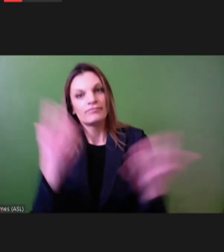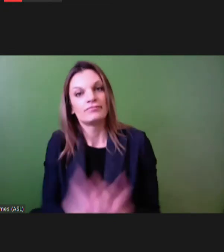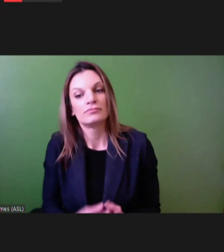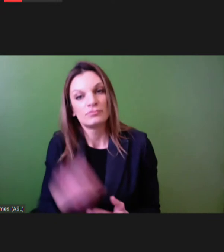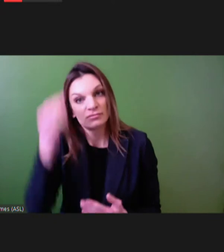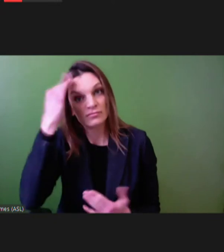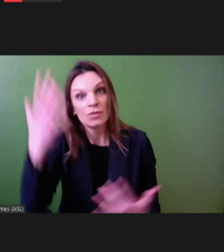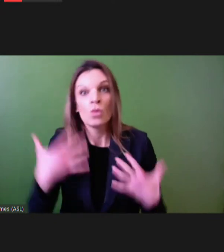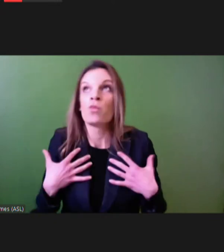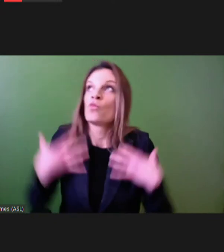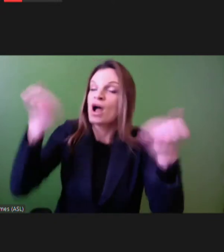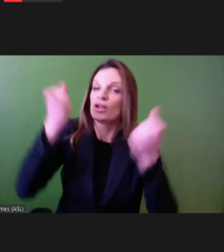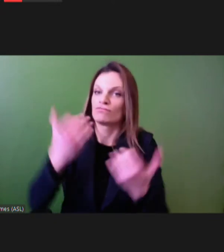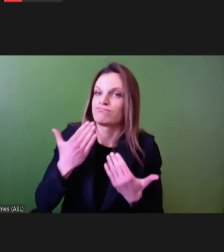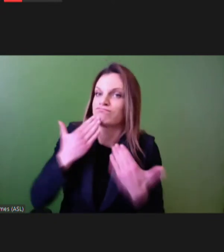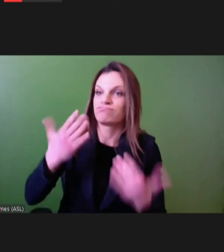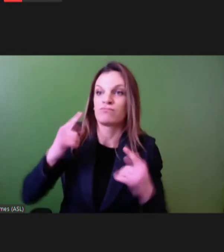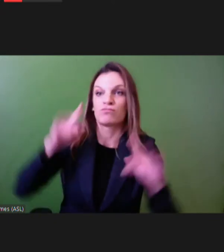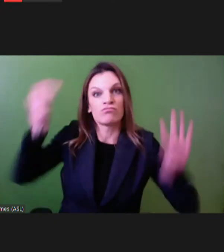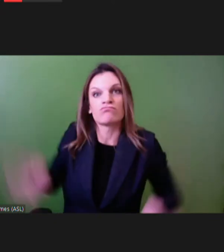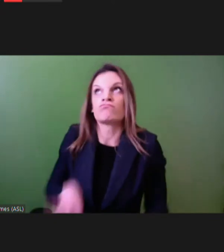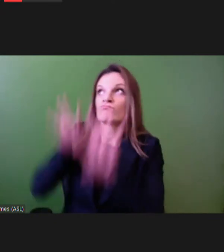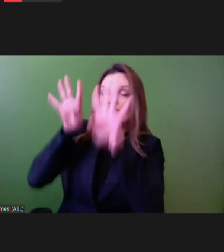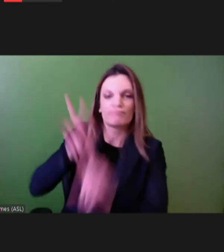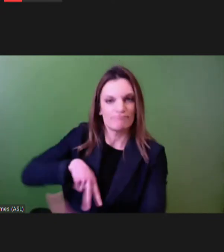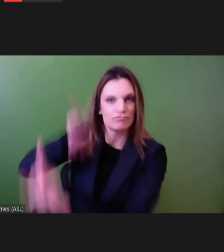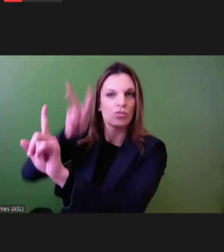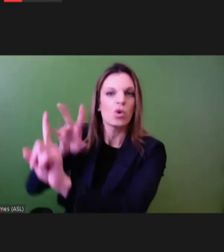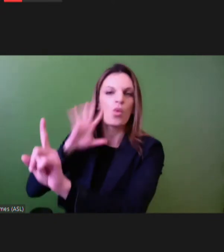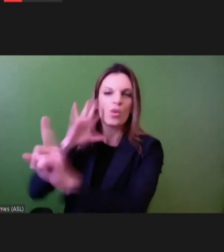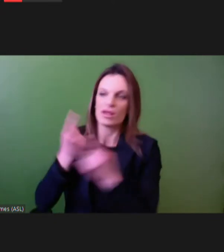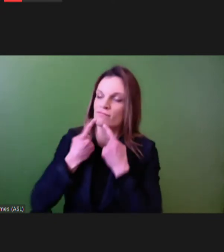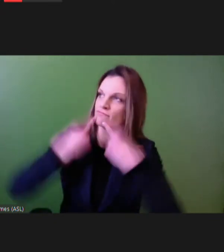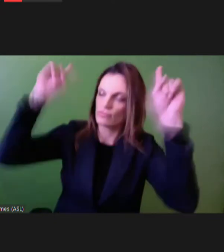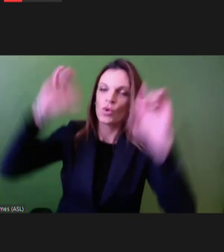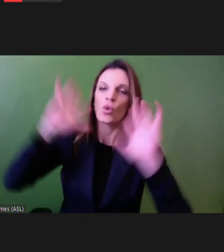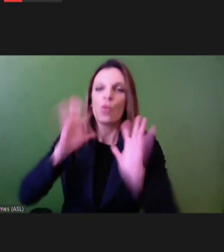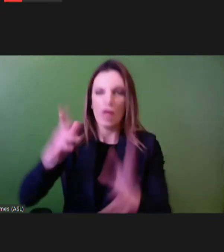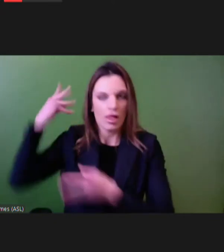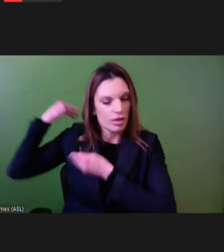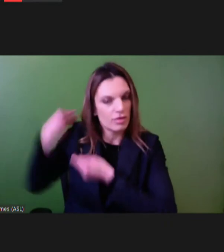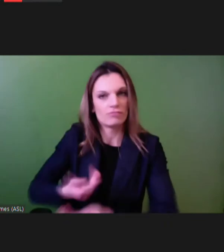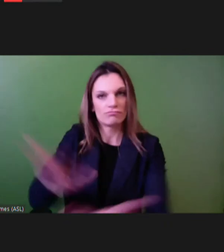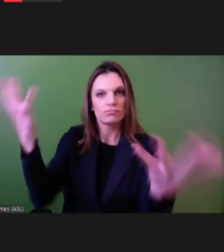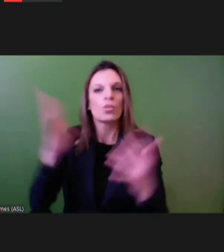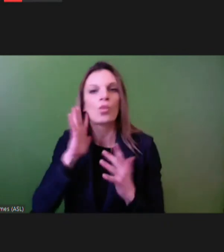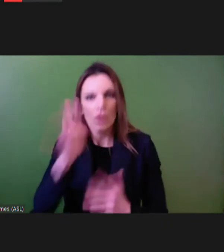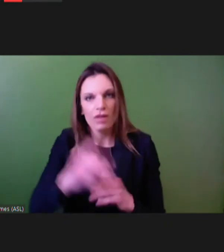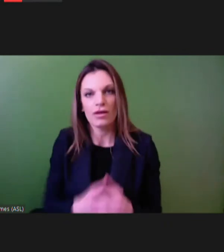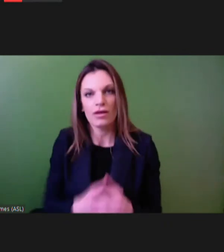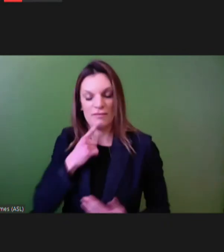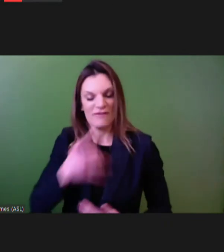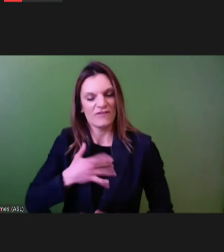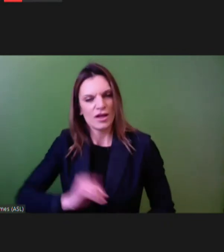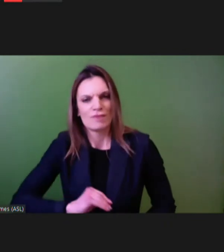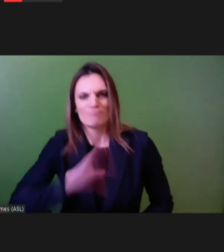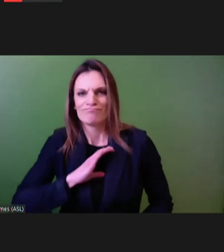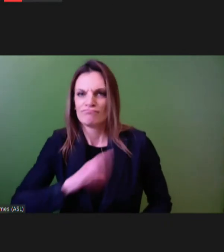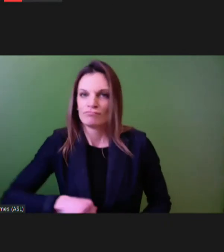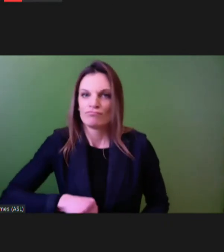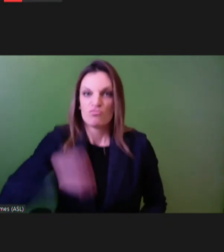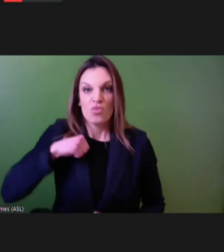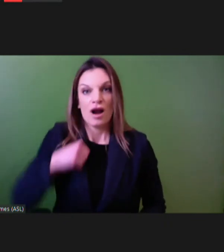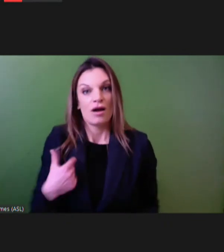roll down and justice will roll down like waters and righteousness like a mighty stream. It is my joy and my pleasure to be able to say that even as we stood